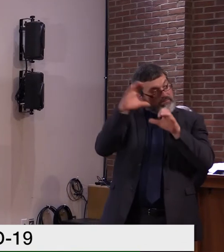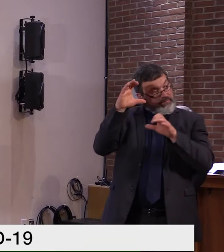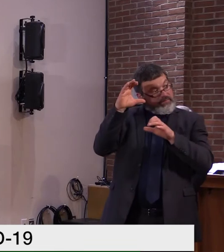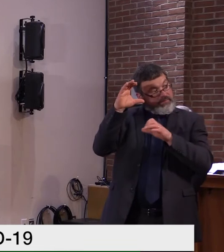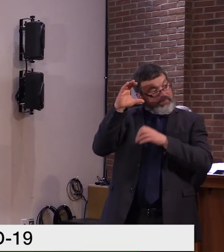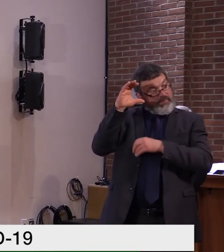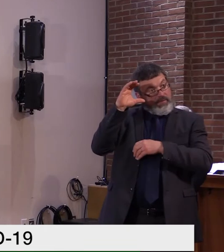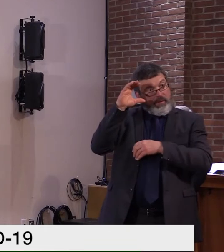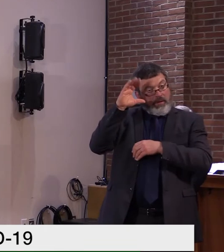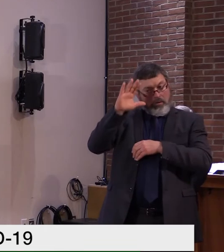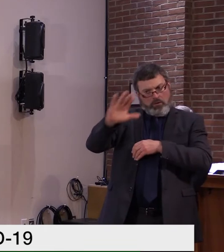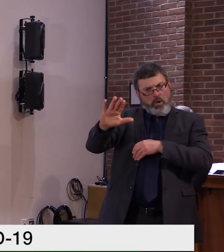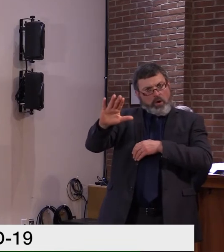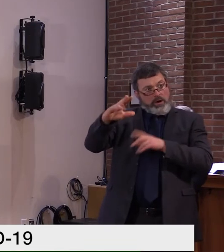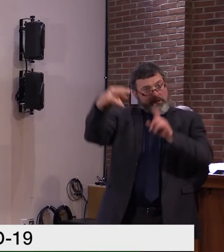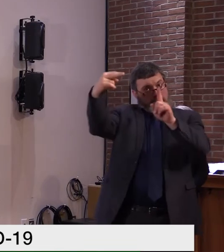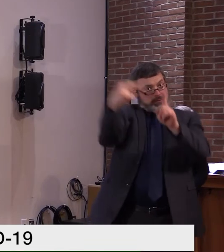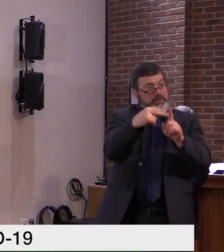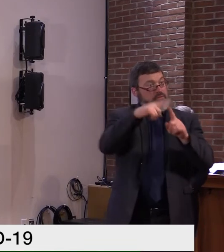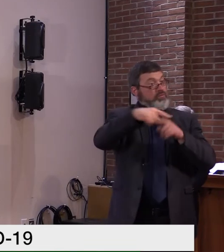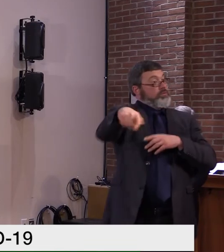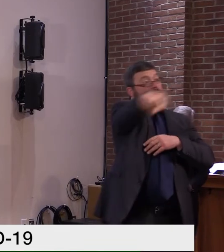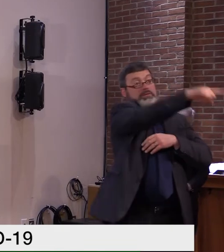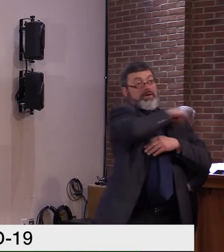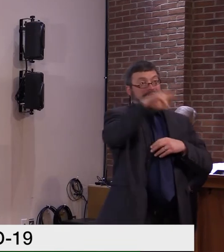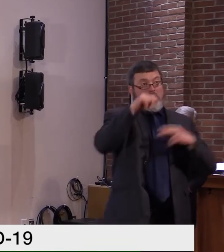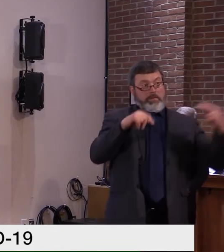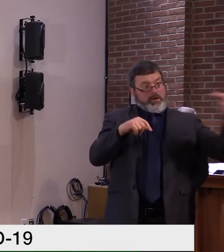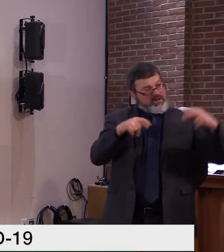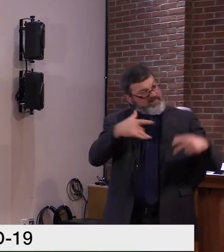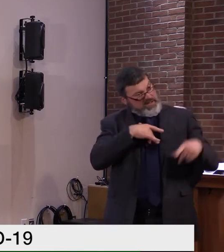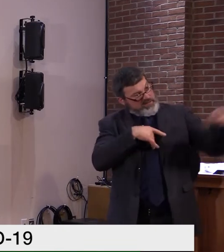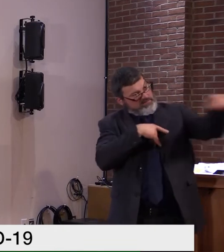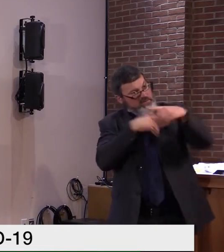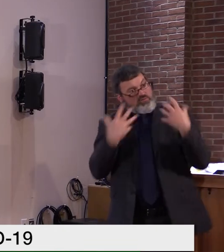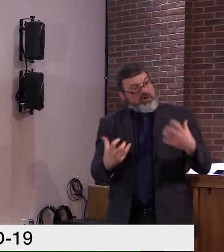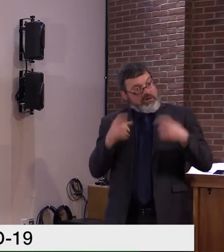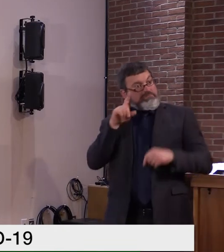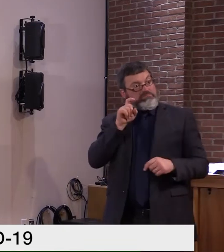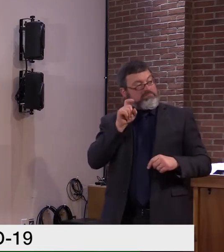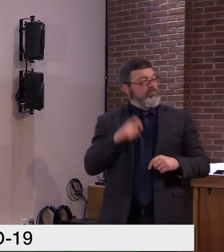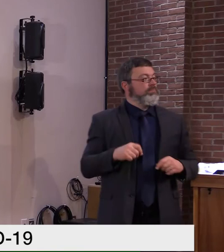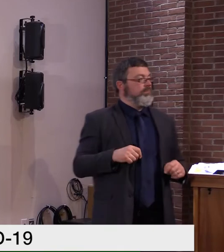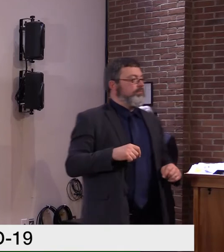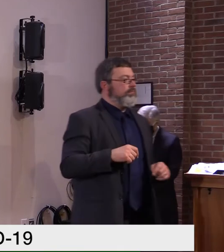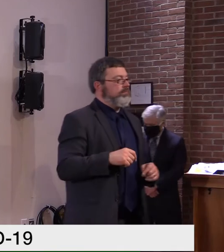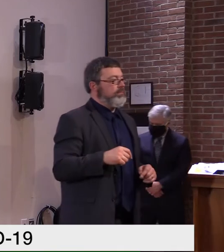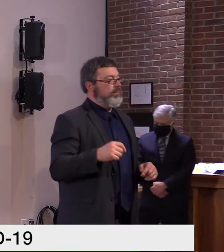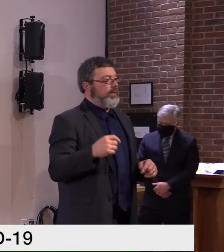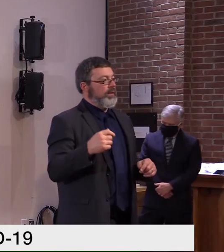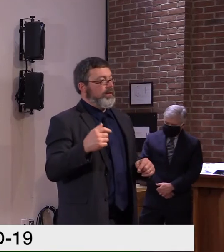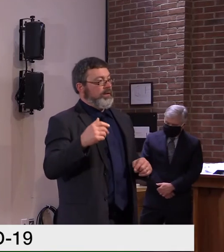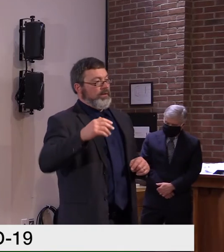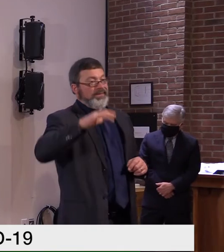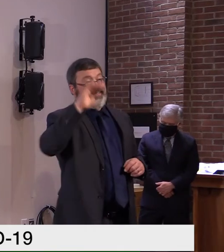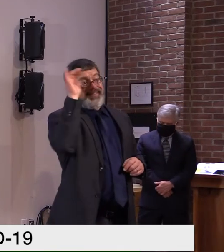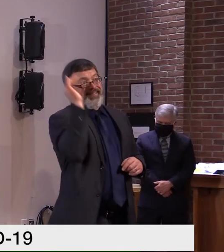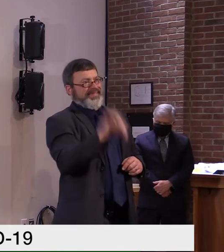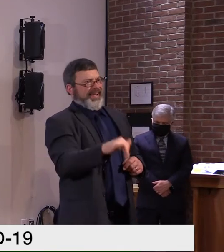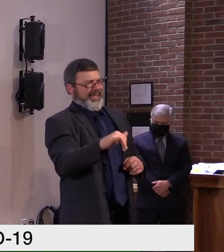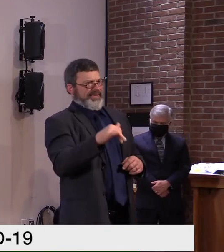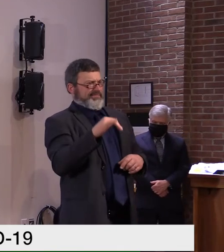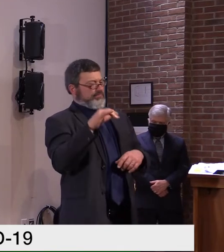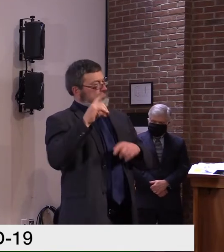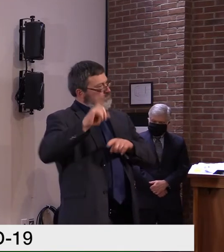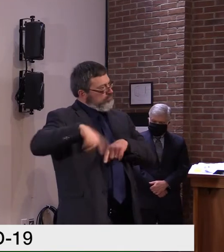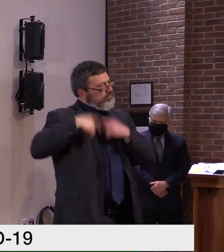Again, we have literally 50 years of studies. There are 23 of them that talk about regionalizing services and combining efforts, and they